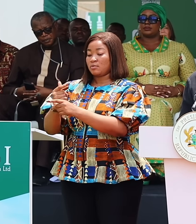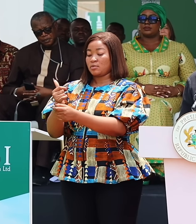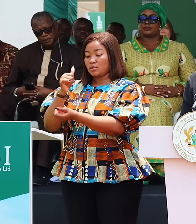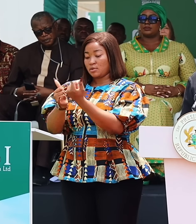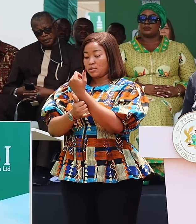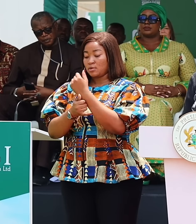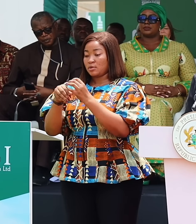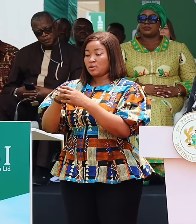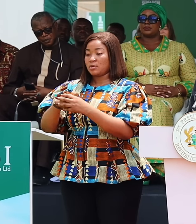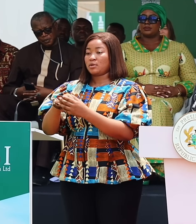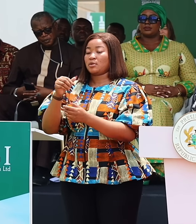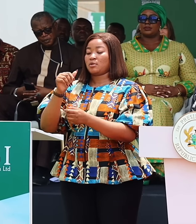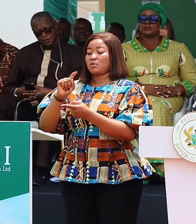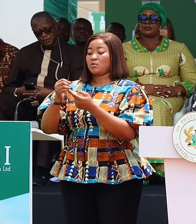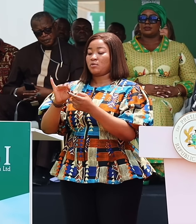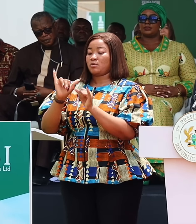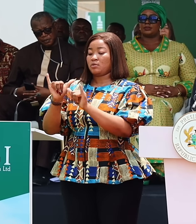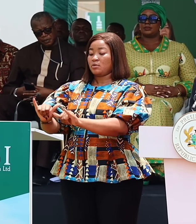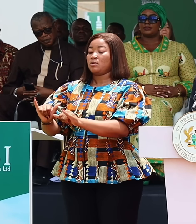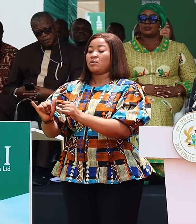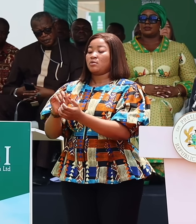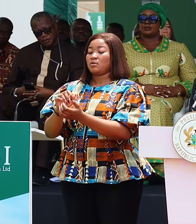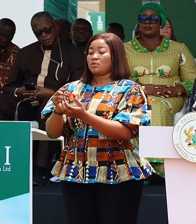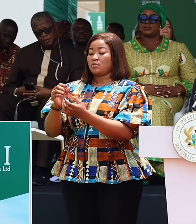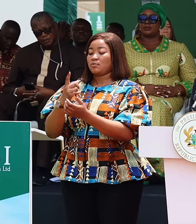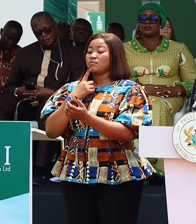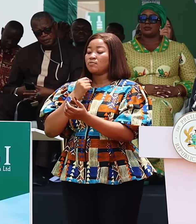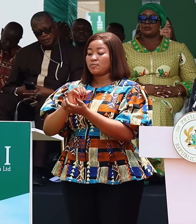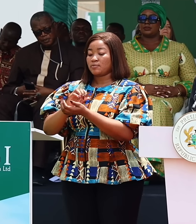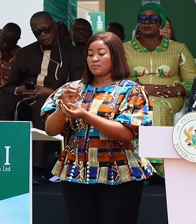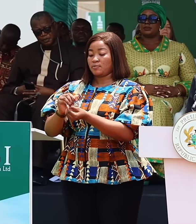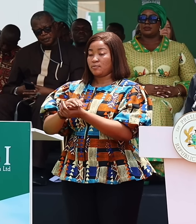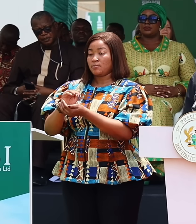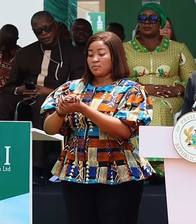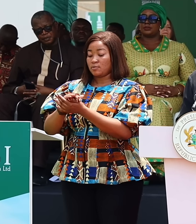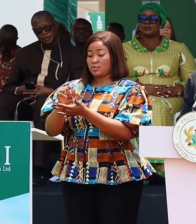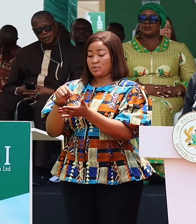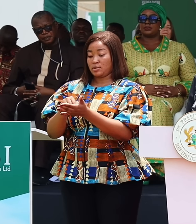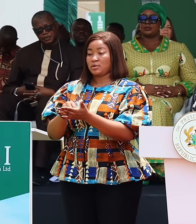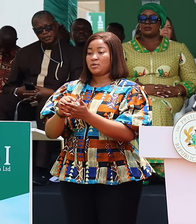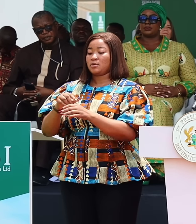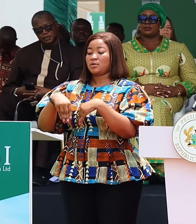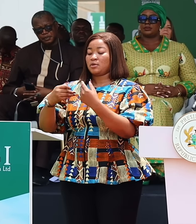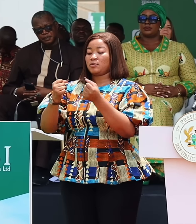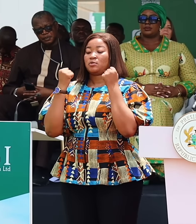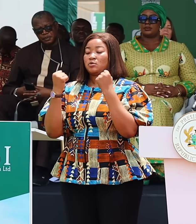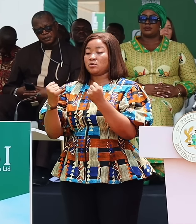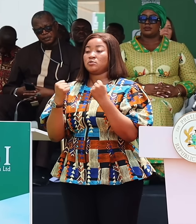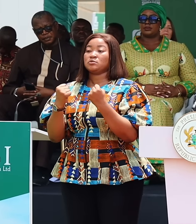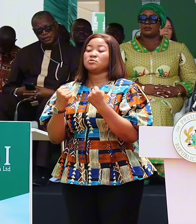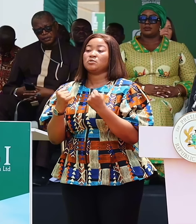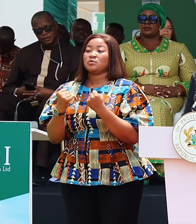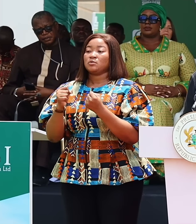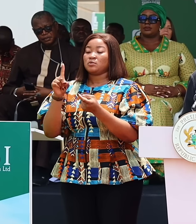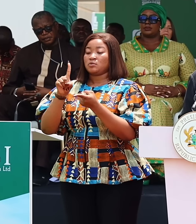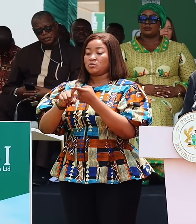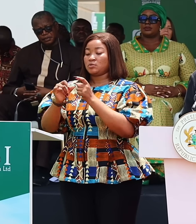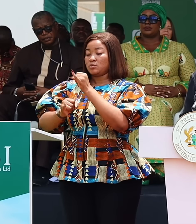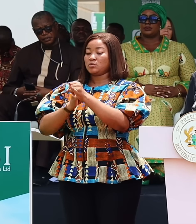the forefront of sustainable cement production. This investment sends a strong signal to